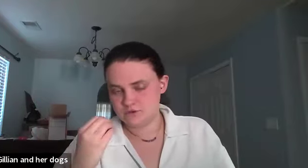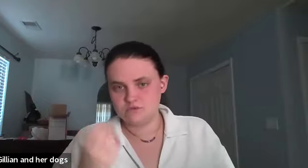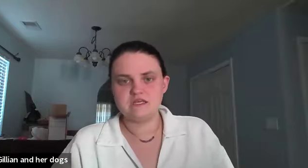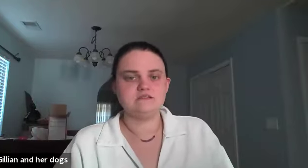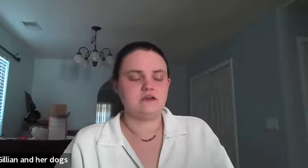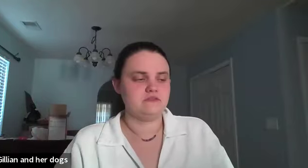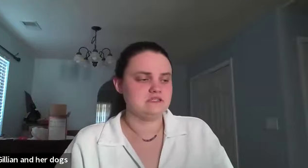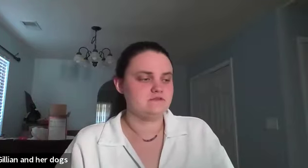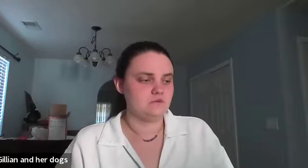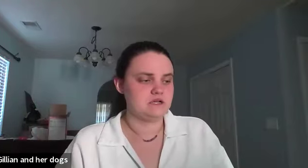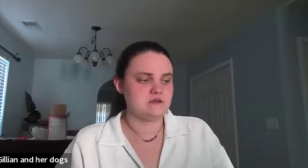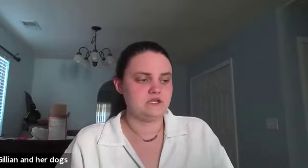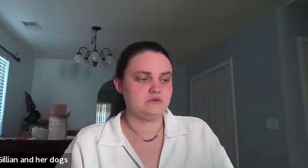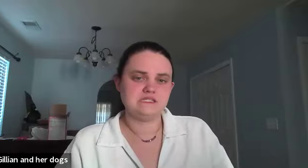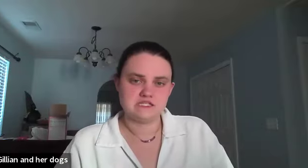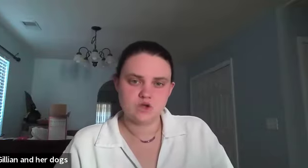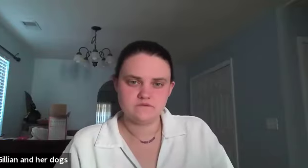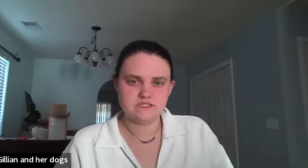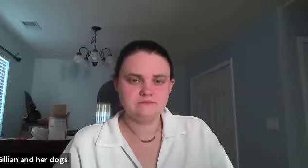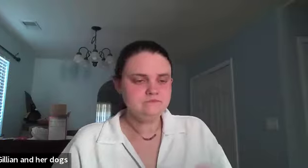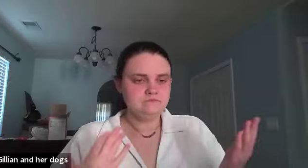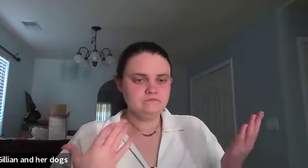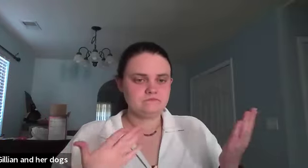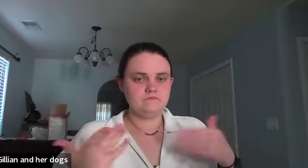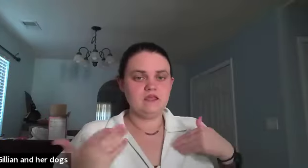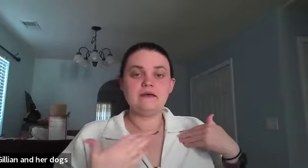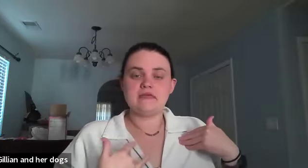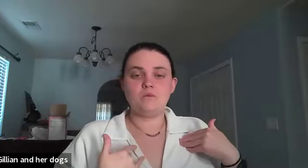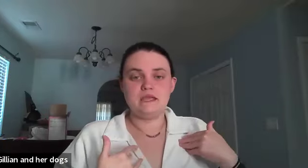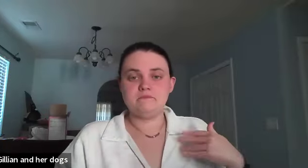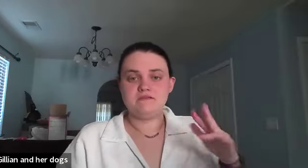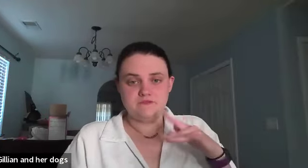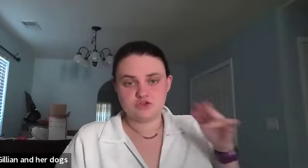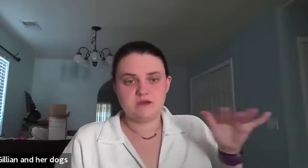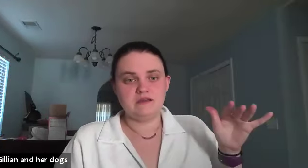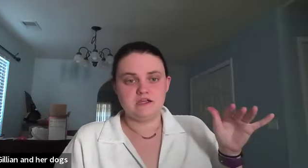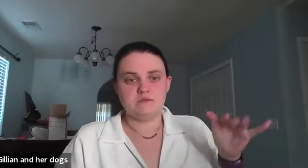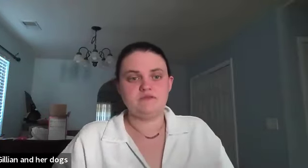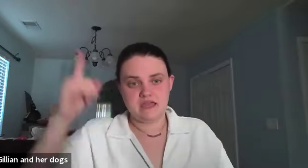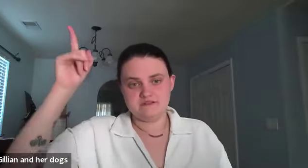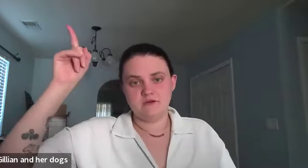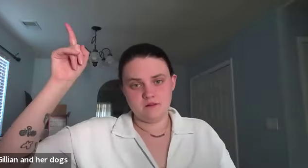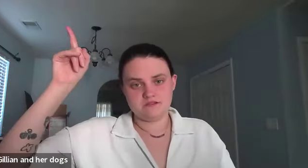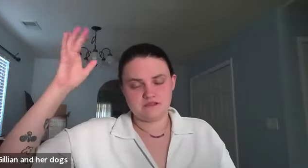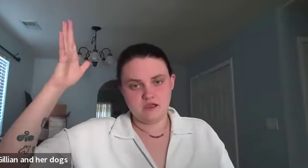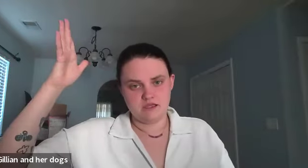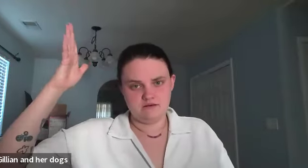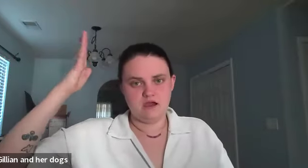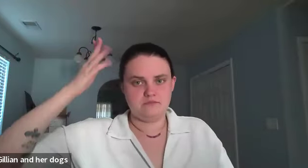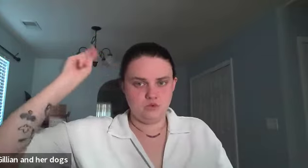to things like food wise that we don't see as often. That we may fingerspell here, but they have developed a sign up